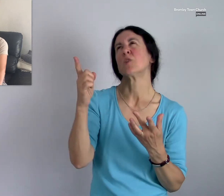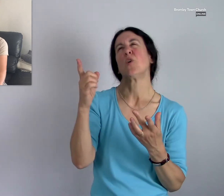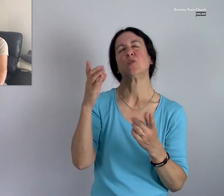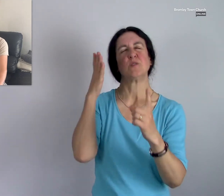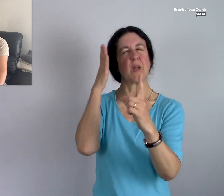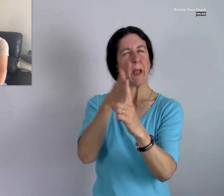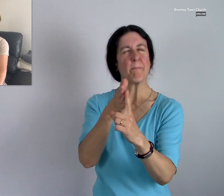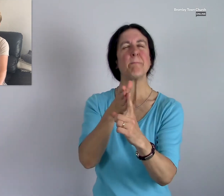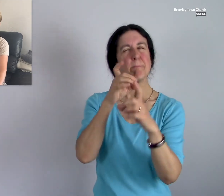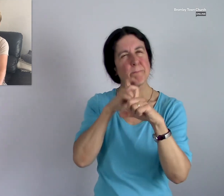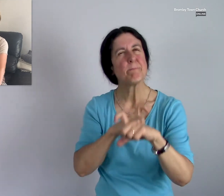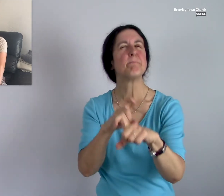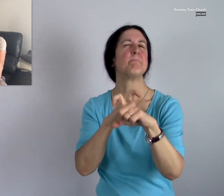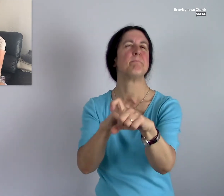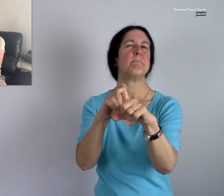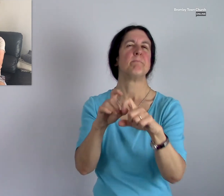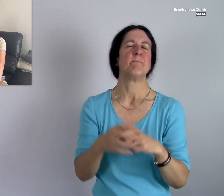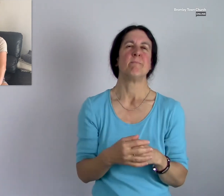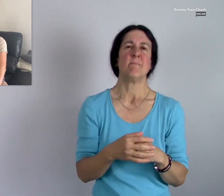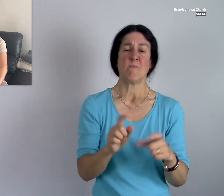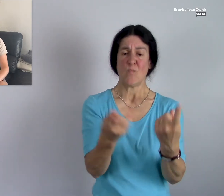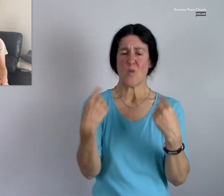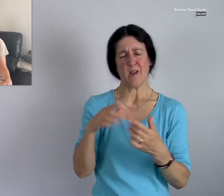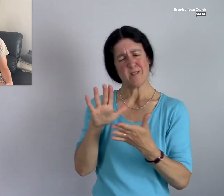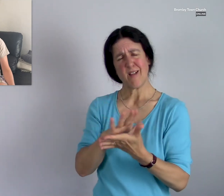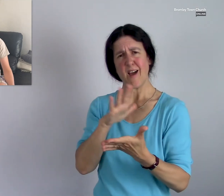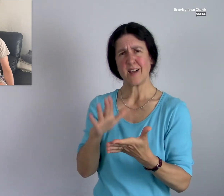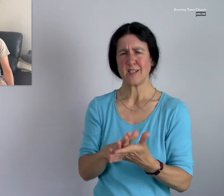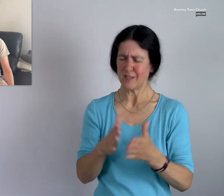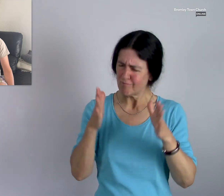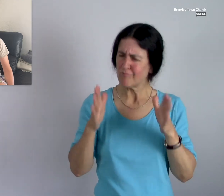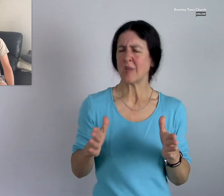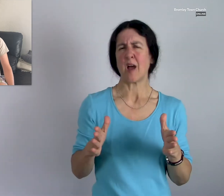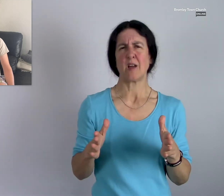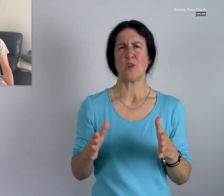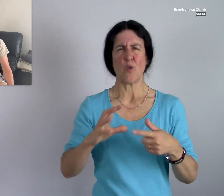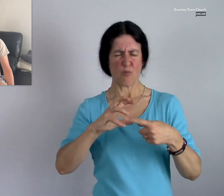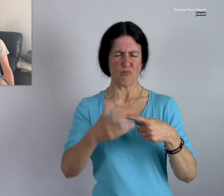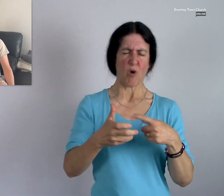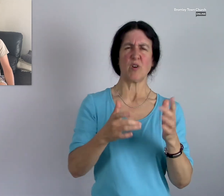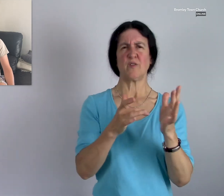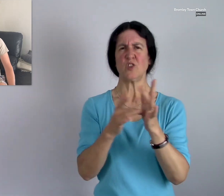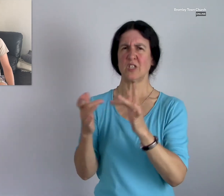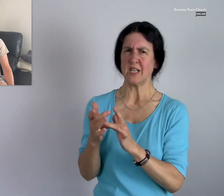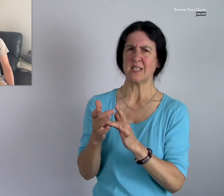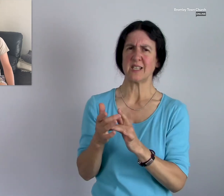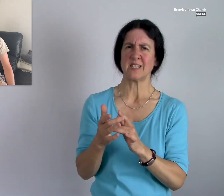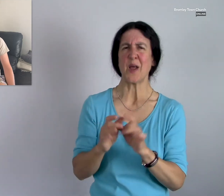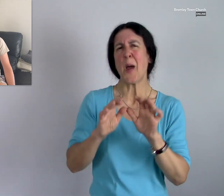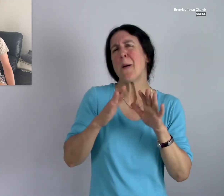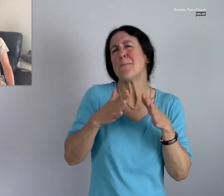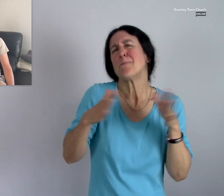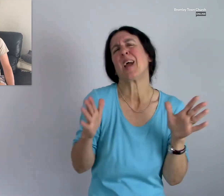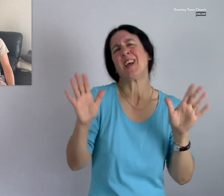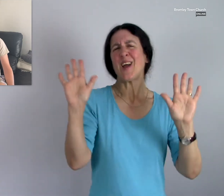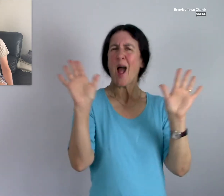able to just keep standing firm and standing upon the rock that is Jesus. So big hello